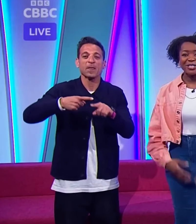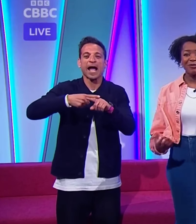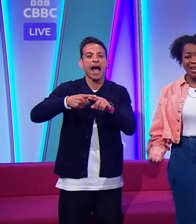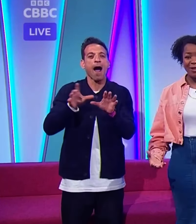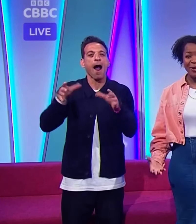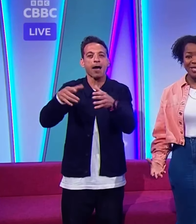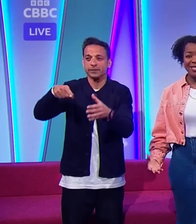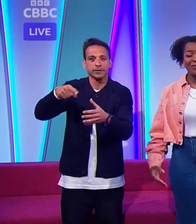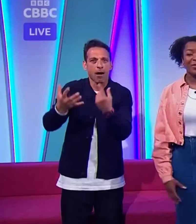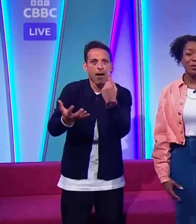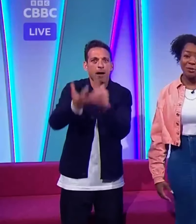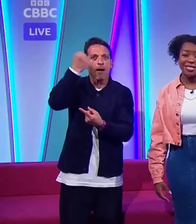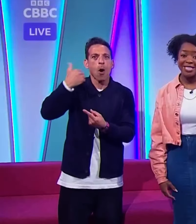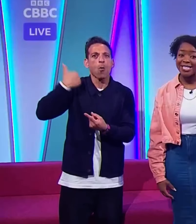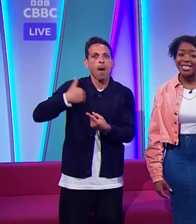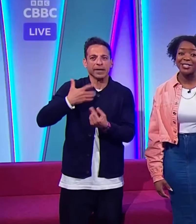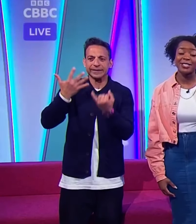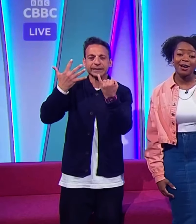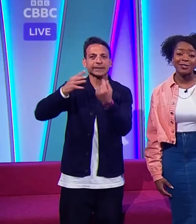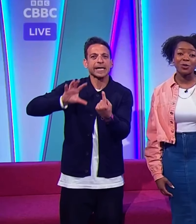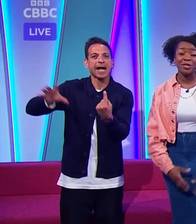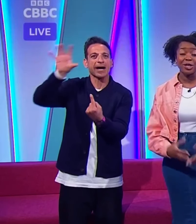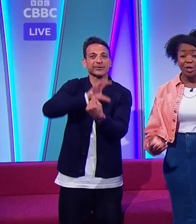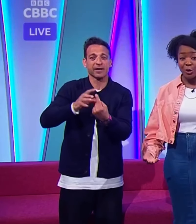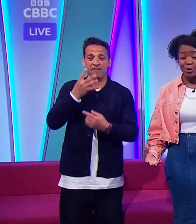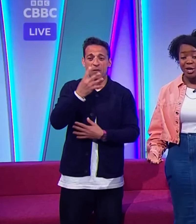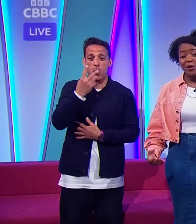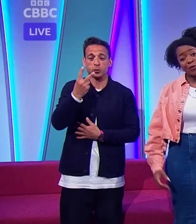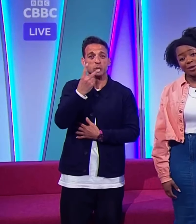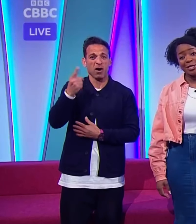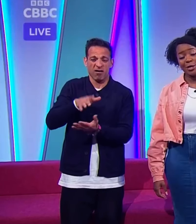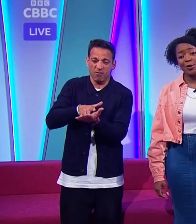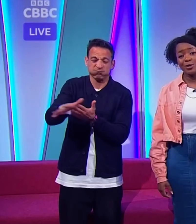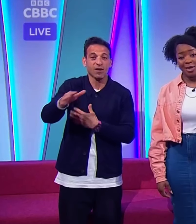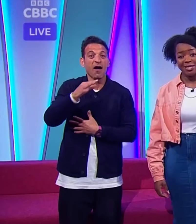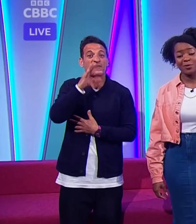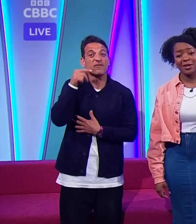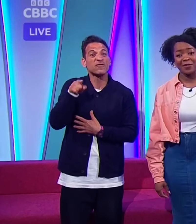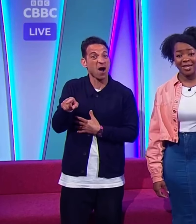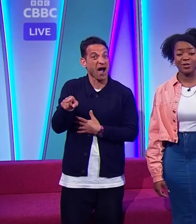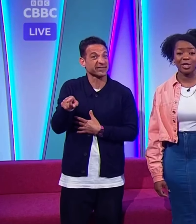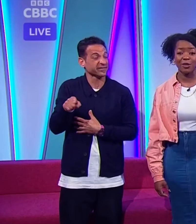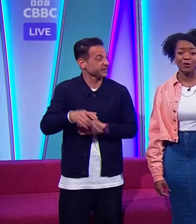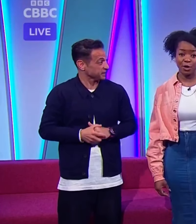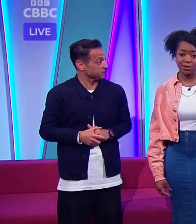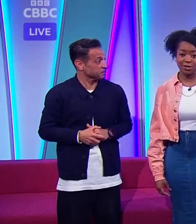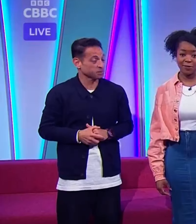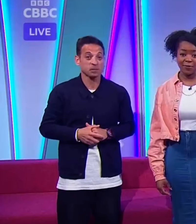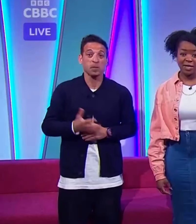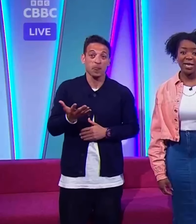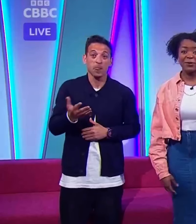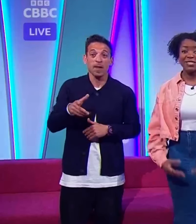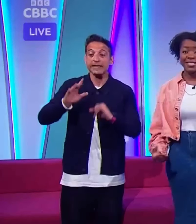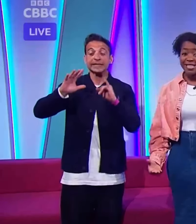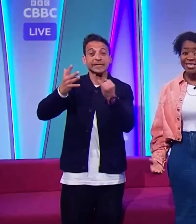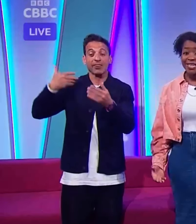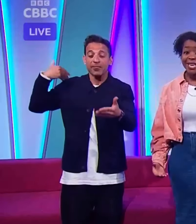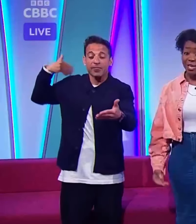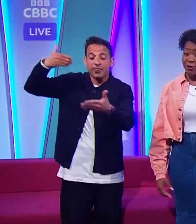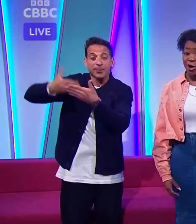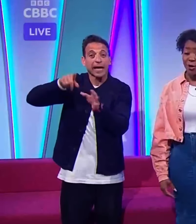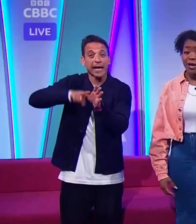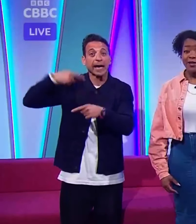England's Red Roses have won the Women's Six Nations title with a huge 42-21 victory over France. It was the sixth